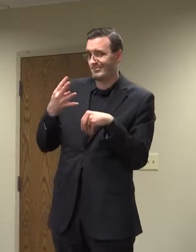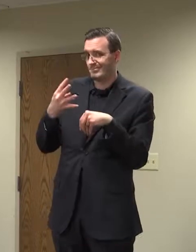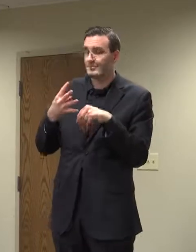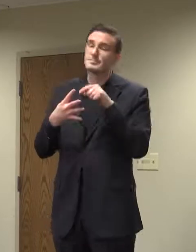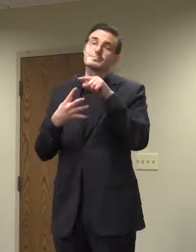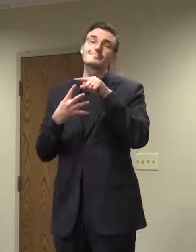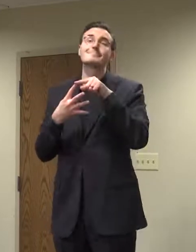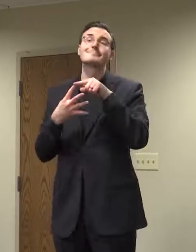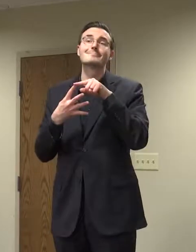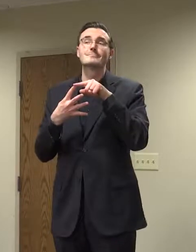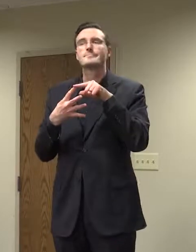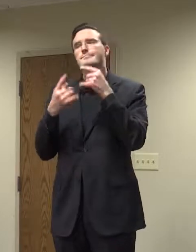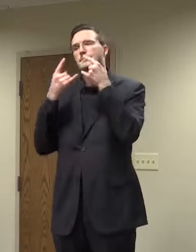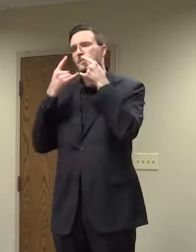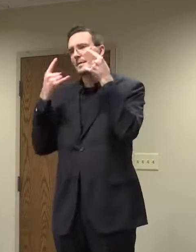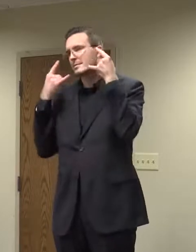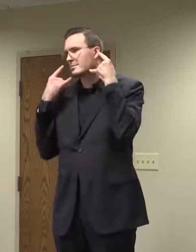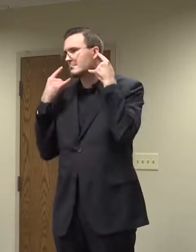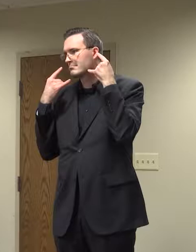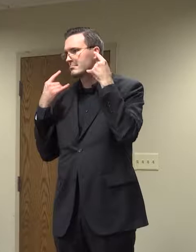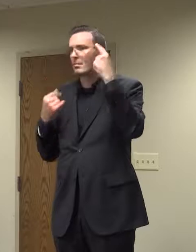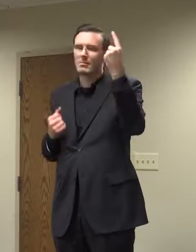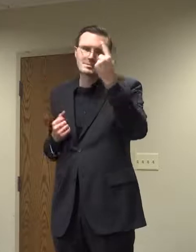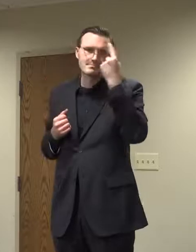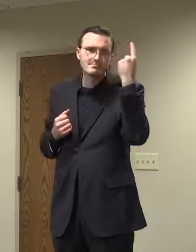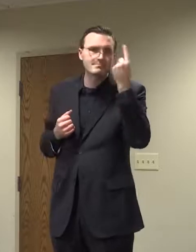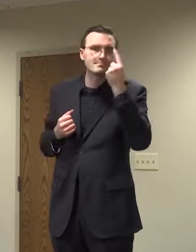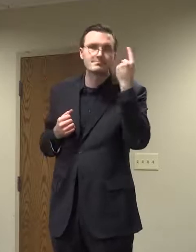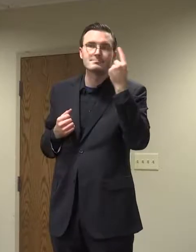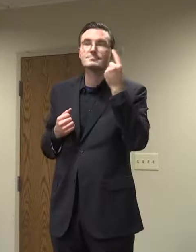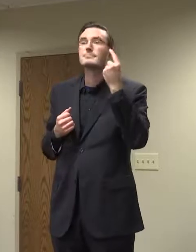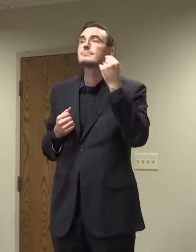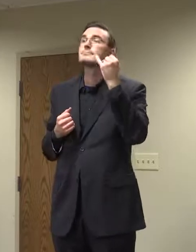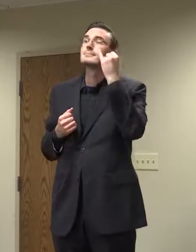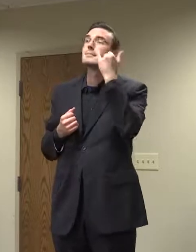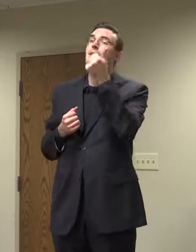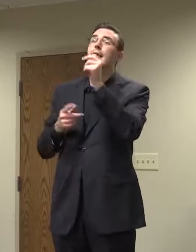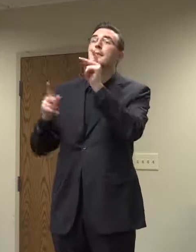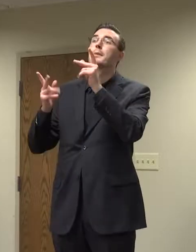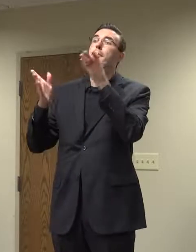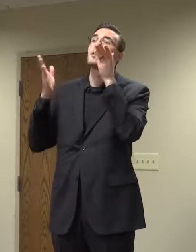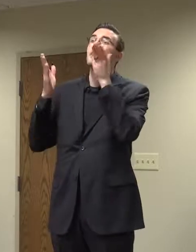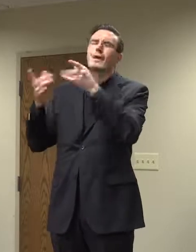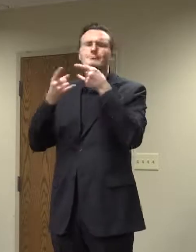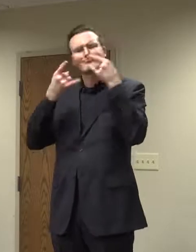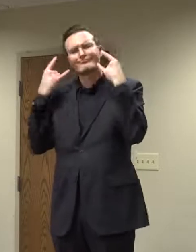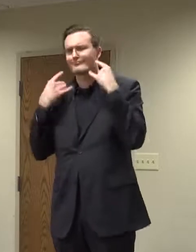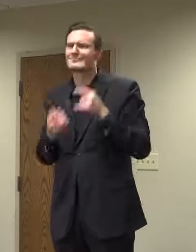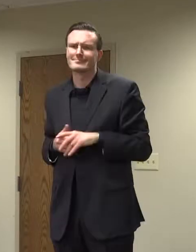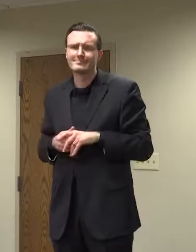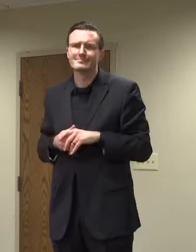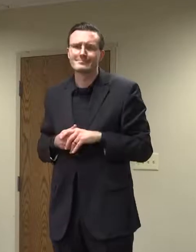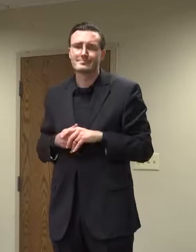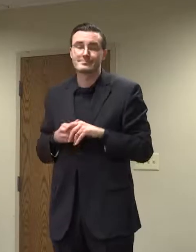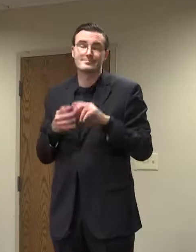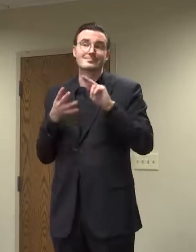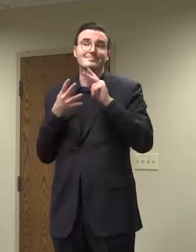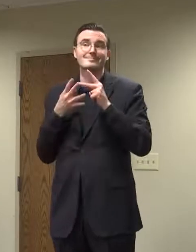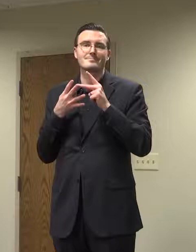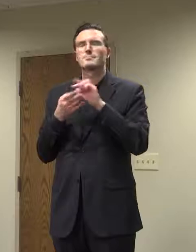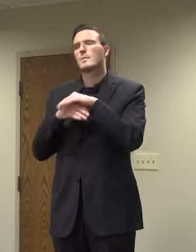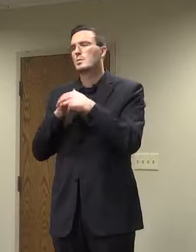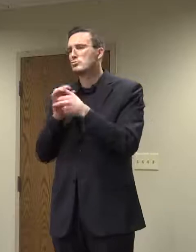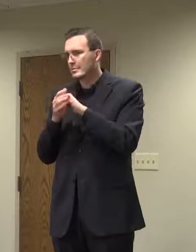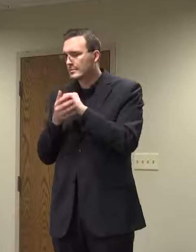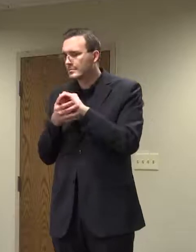your face covering at all times. Whenever you have the opportunity, please wear your face covering. Second, make sure that you're washing your hands. Third,